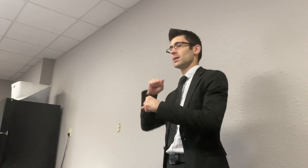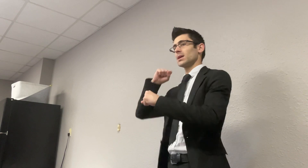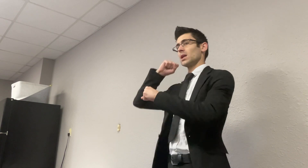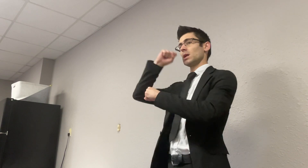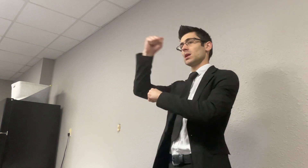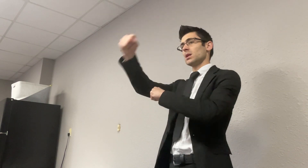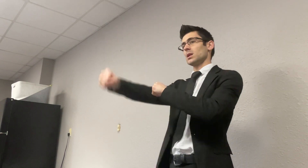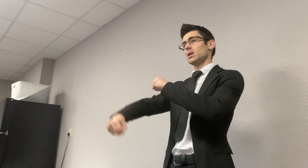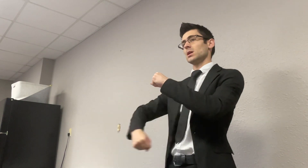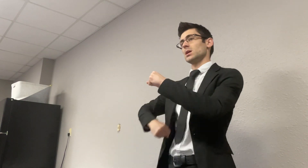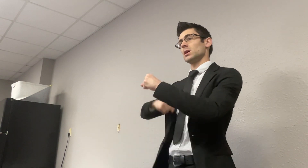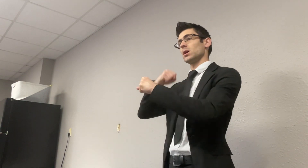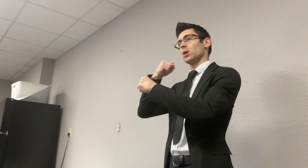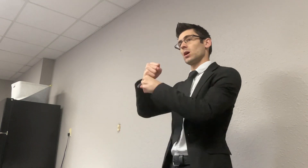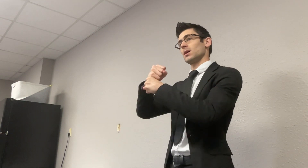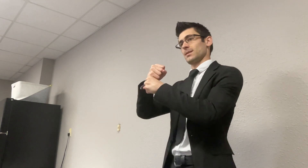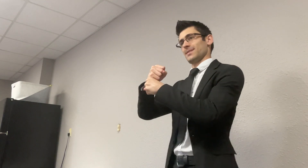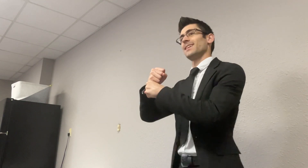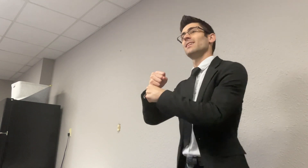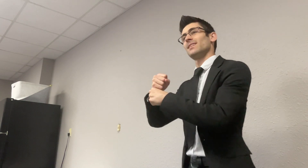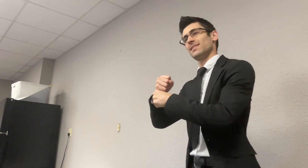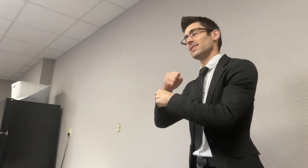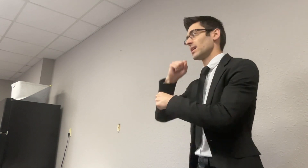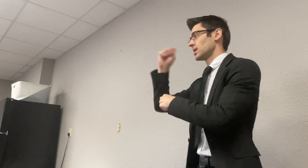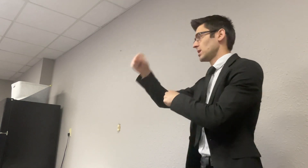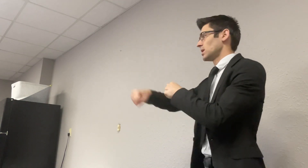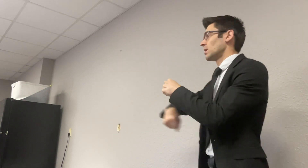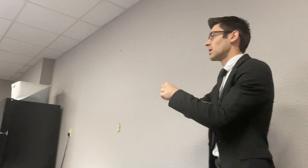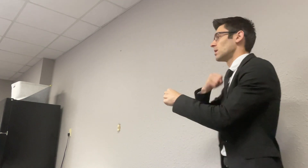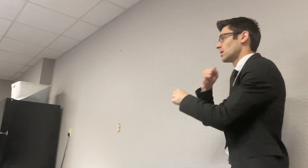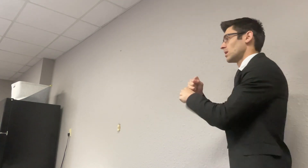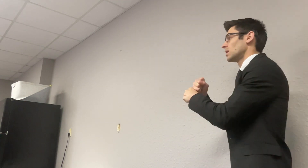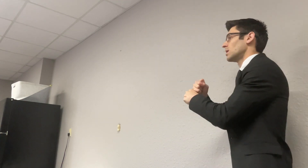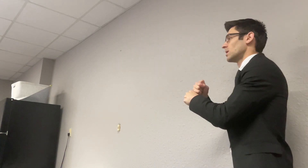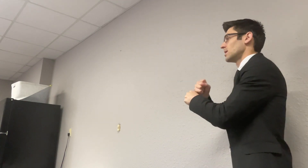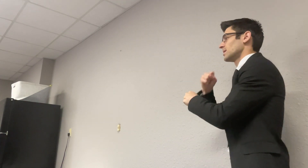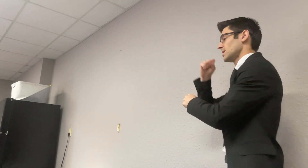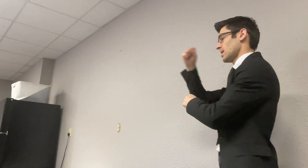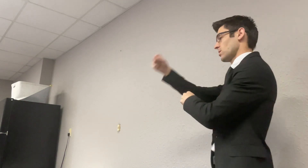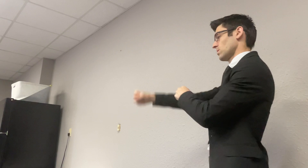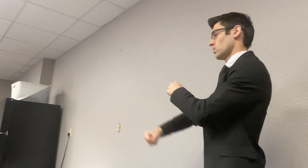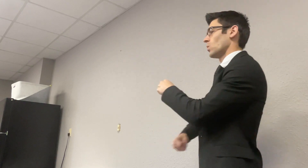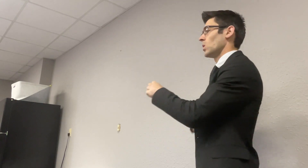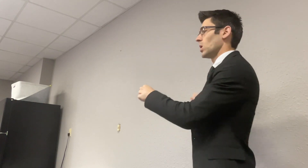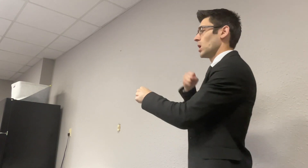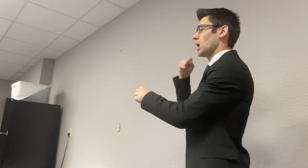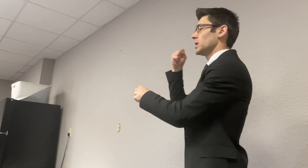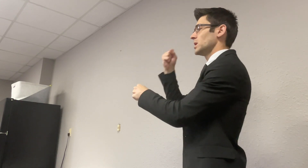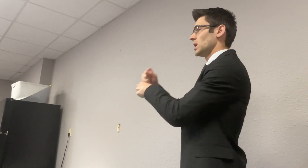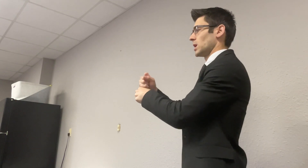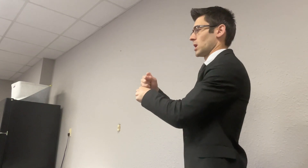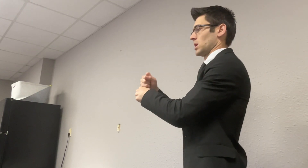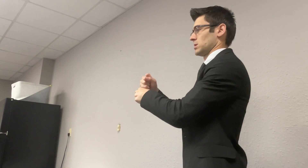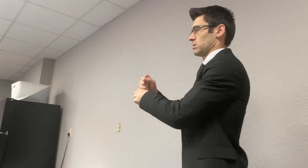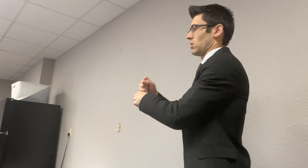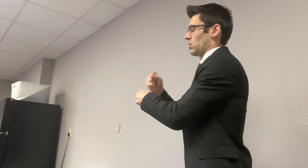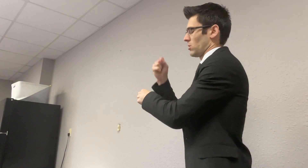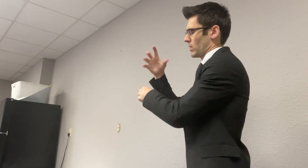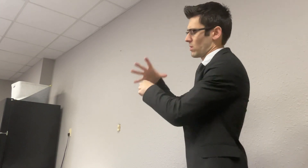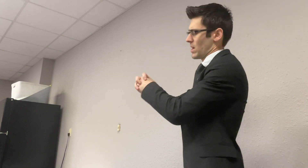Oh man. Year. I knew it was something like that. Year. Yeah, 1 year, all the way around